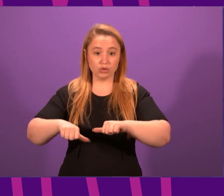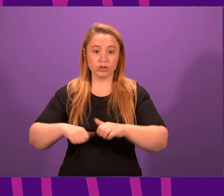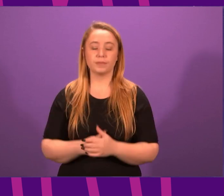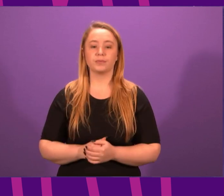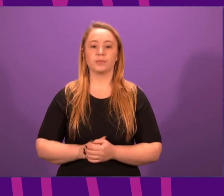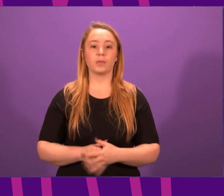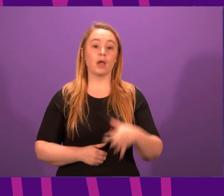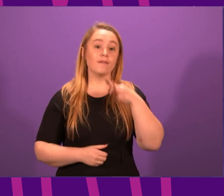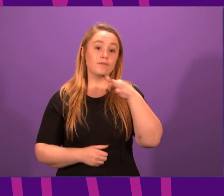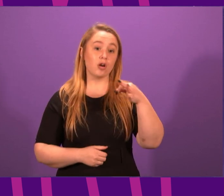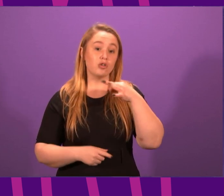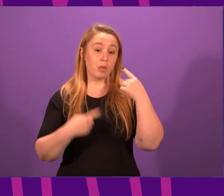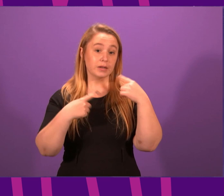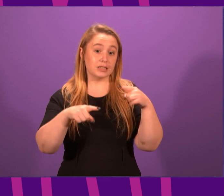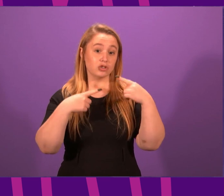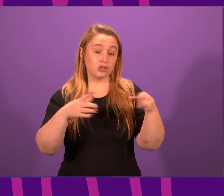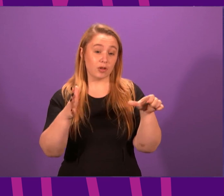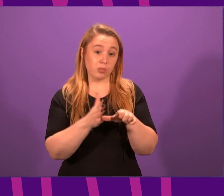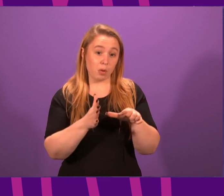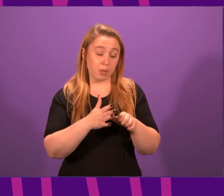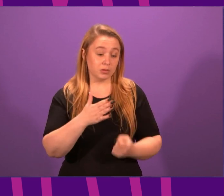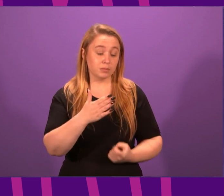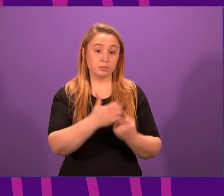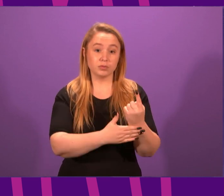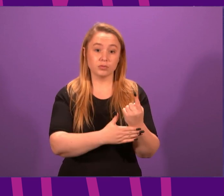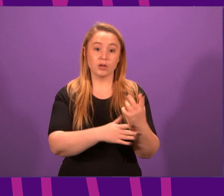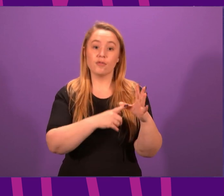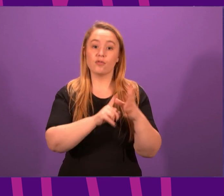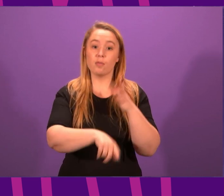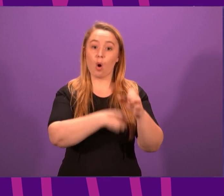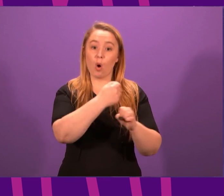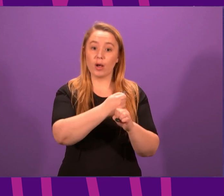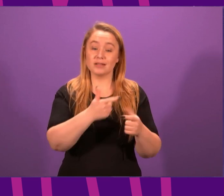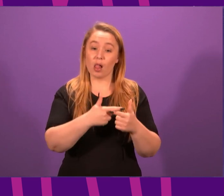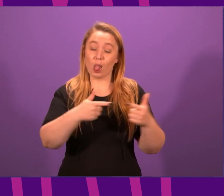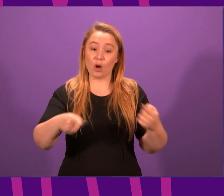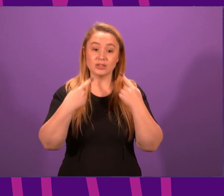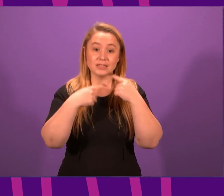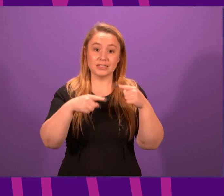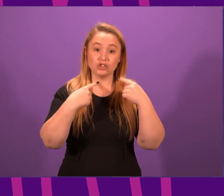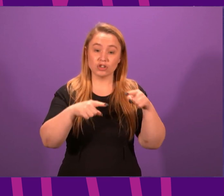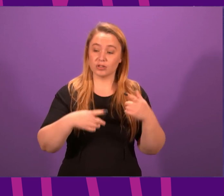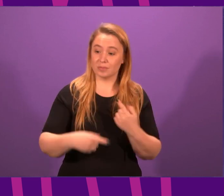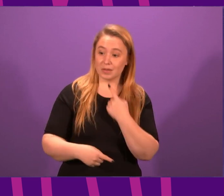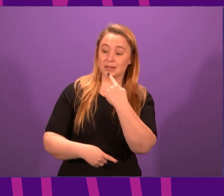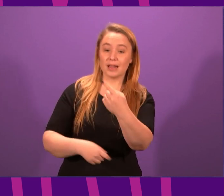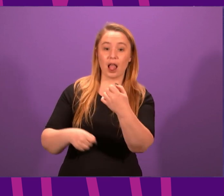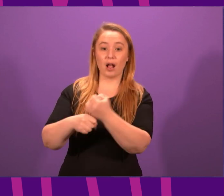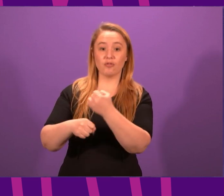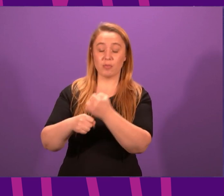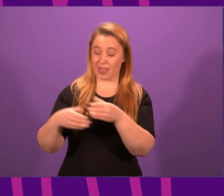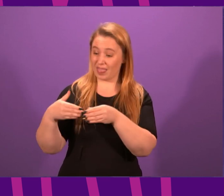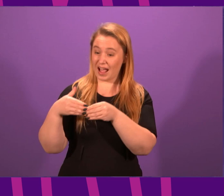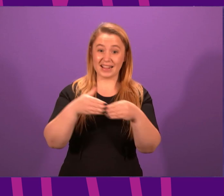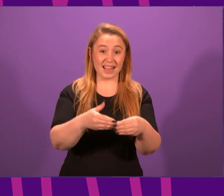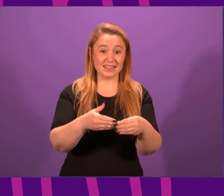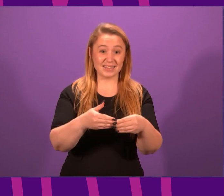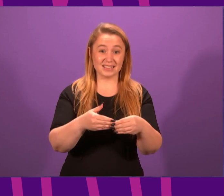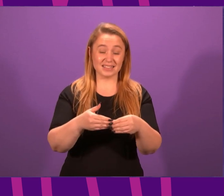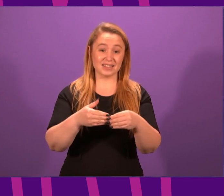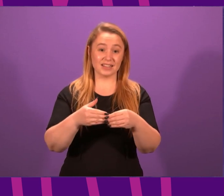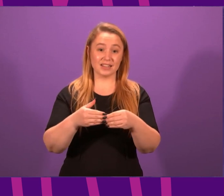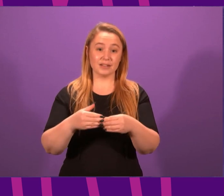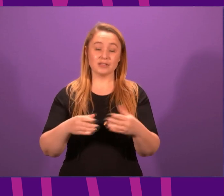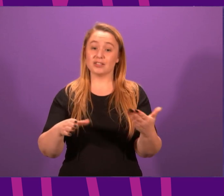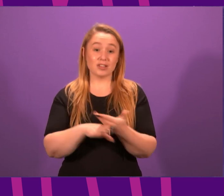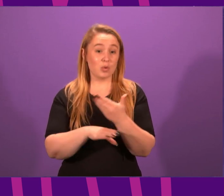vulnerable teachers are facing. Since August, many teachers have been telling the government that the guidance doesn't reflect the realities of teaching.